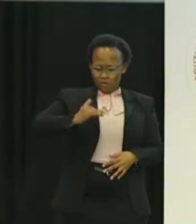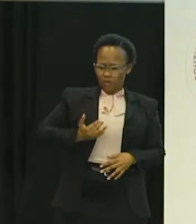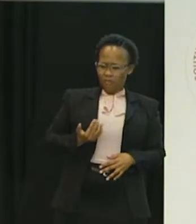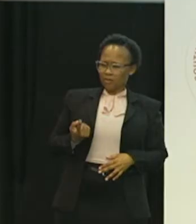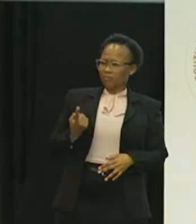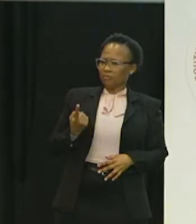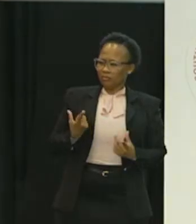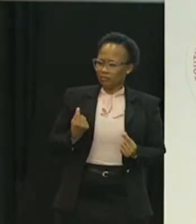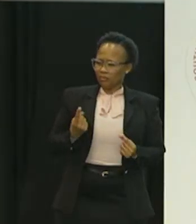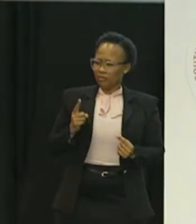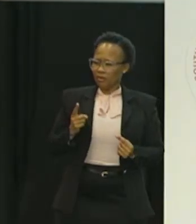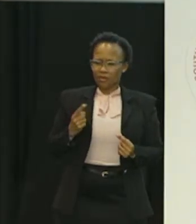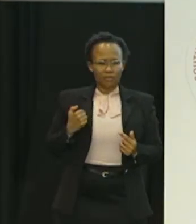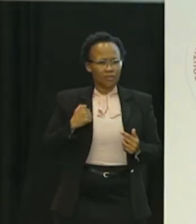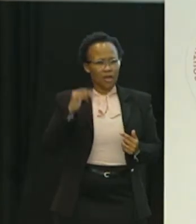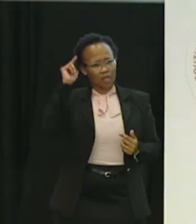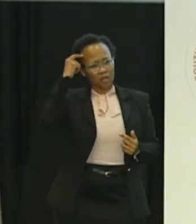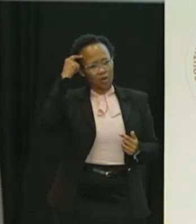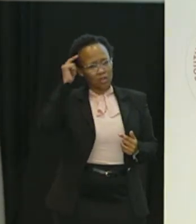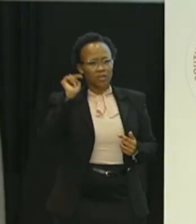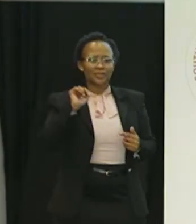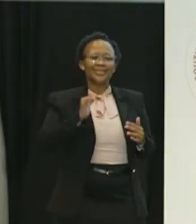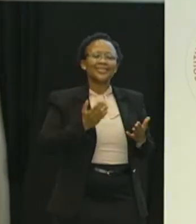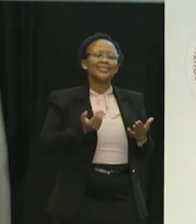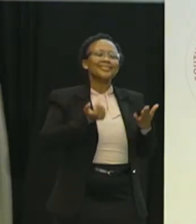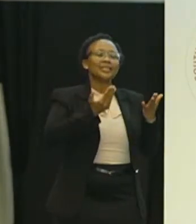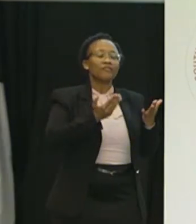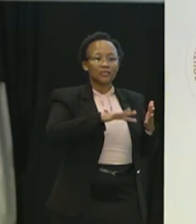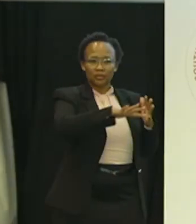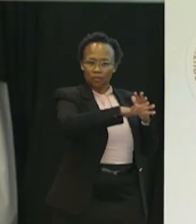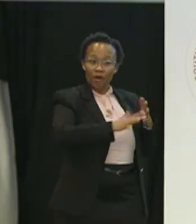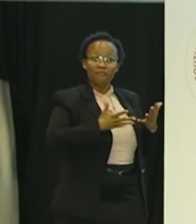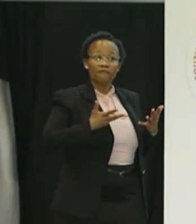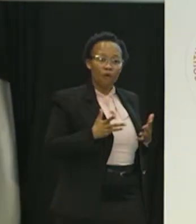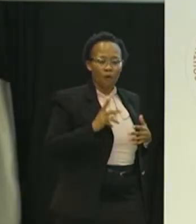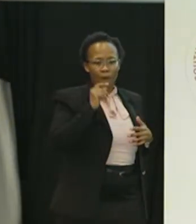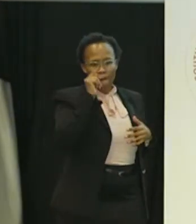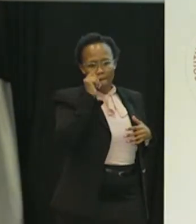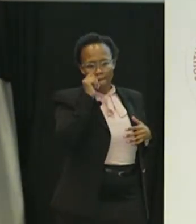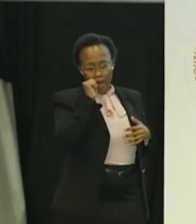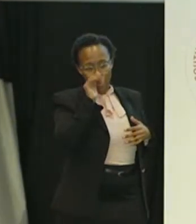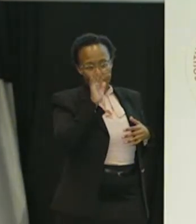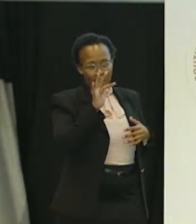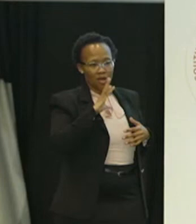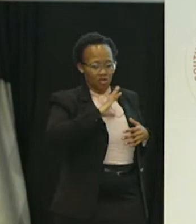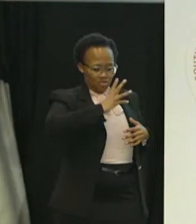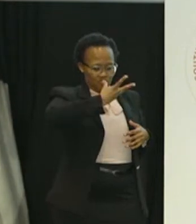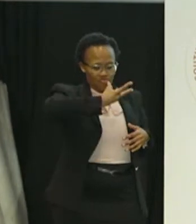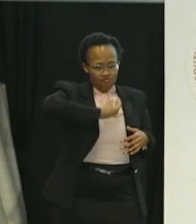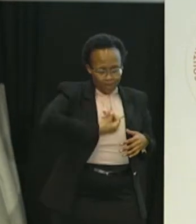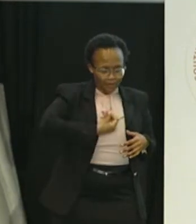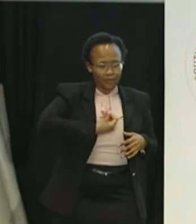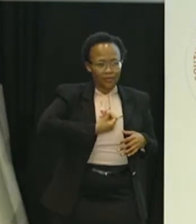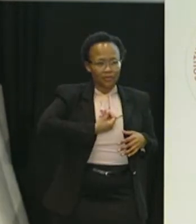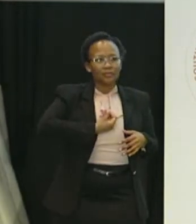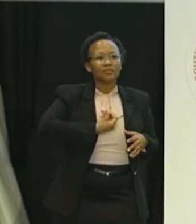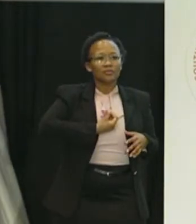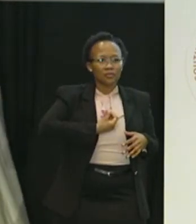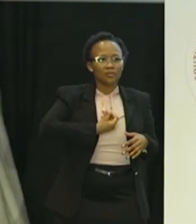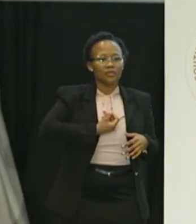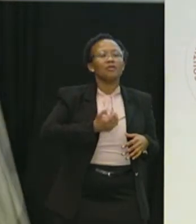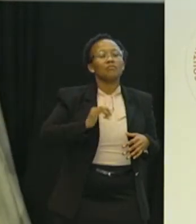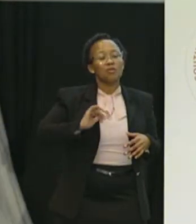you said this is a service point for men only. So it is important that trans women are not made to use service